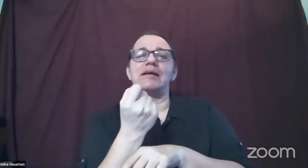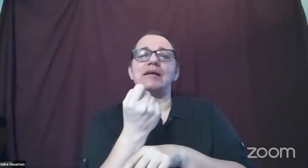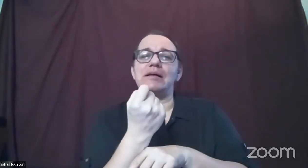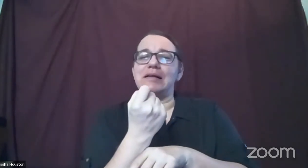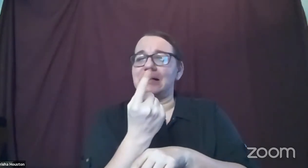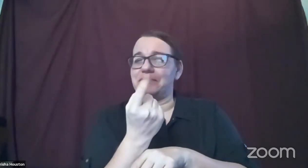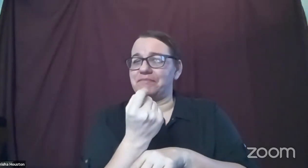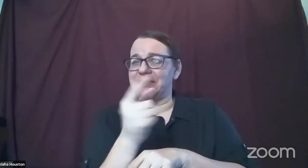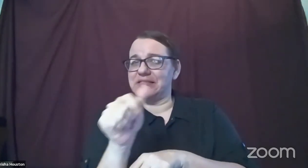comments